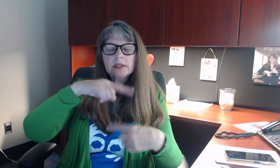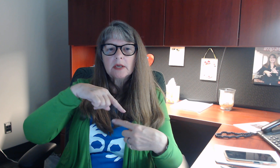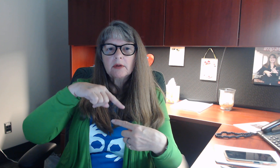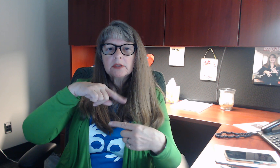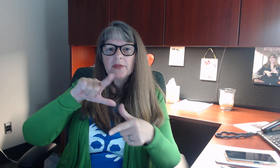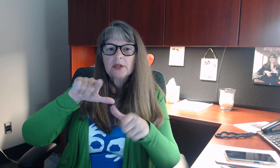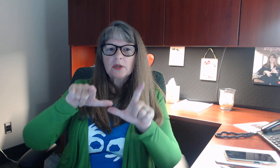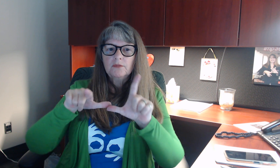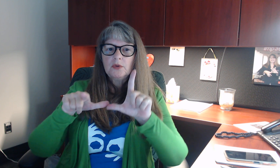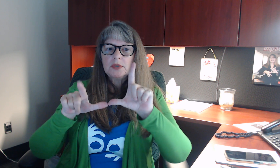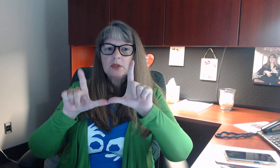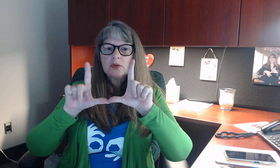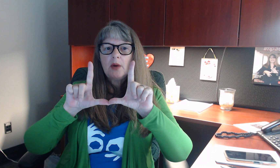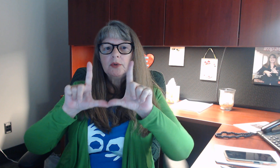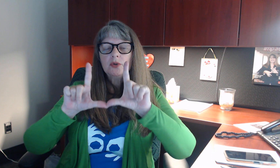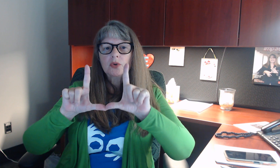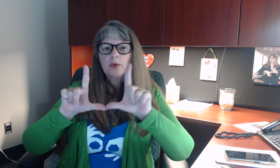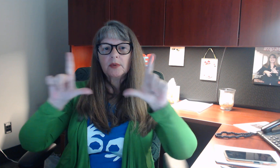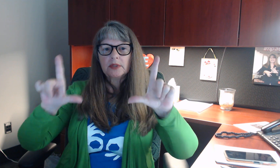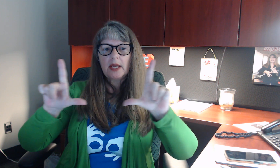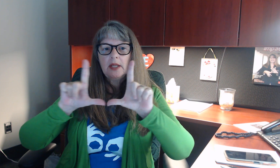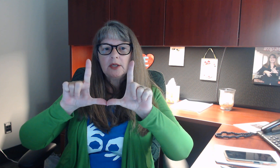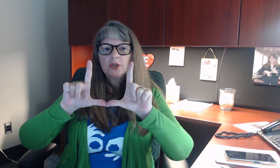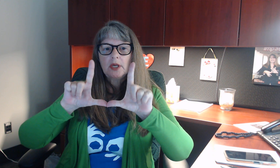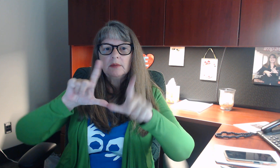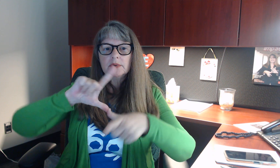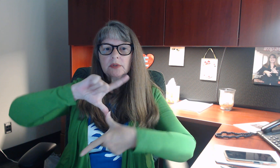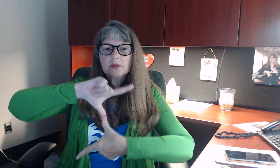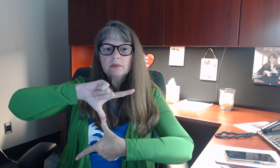of, because I think it's confusing, so I would use tornado with the L hand shapes